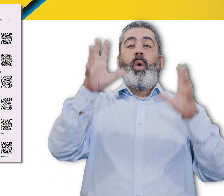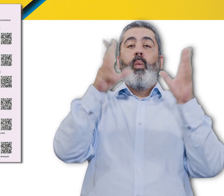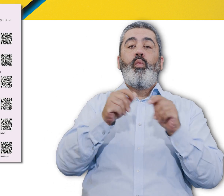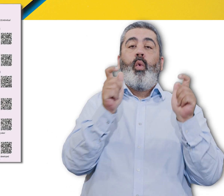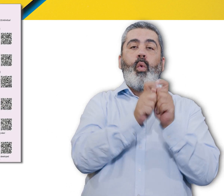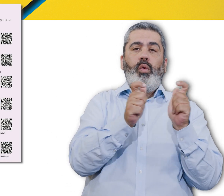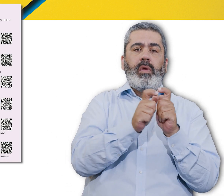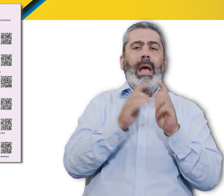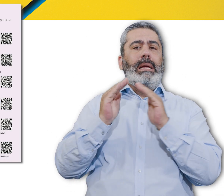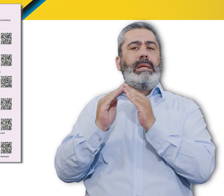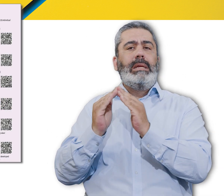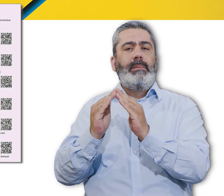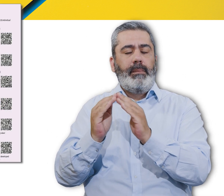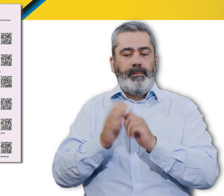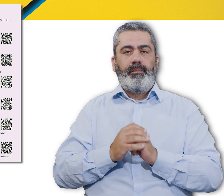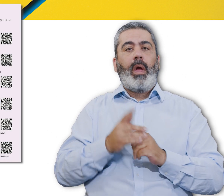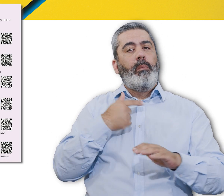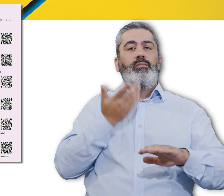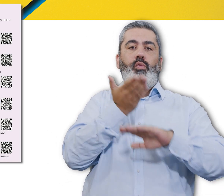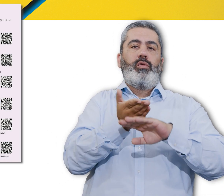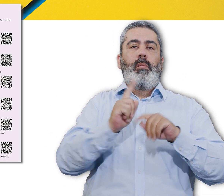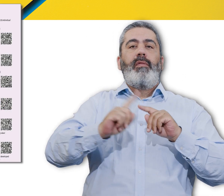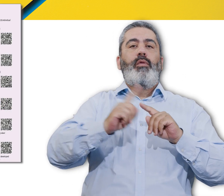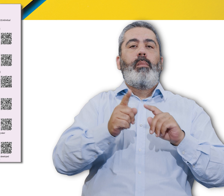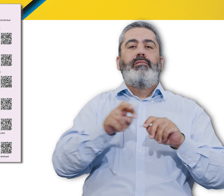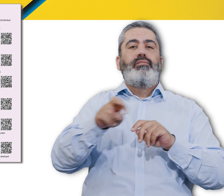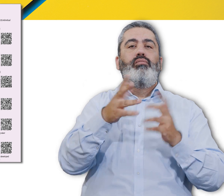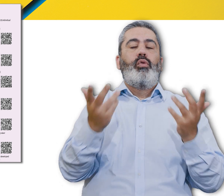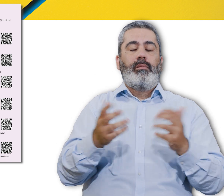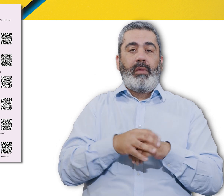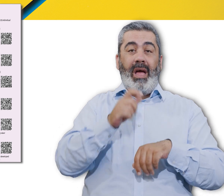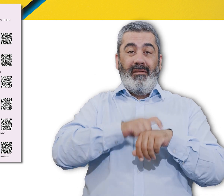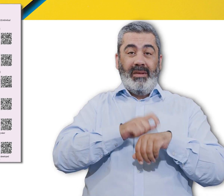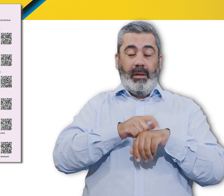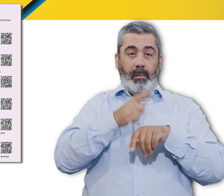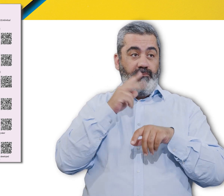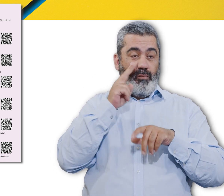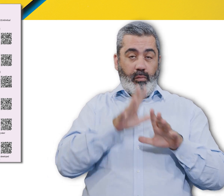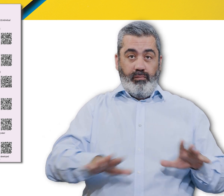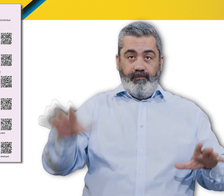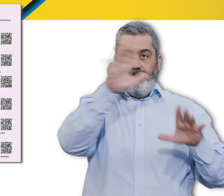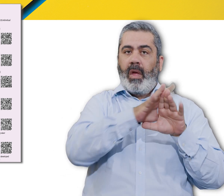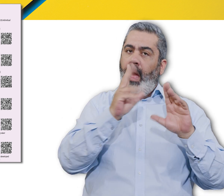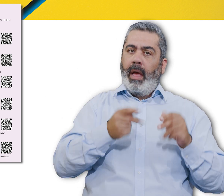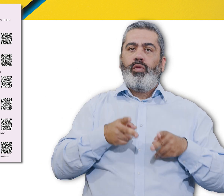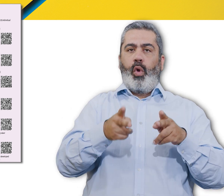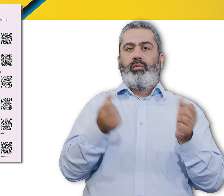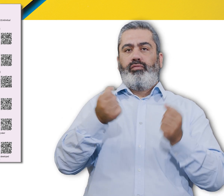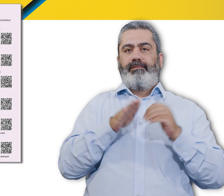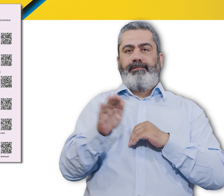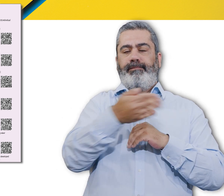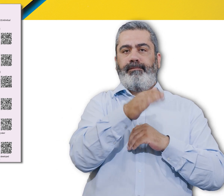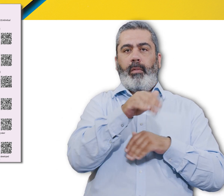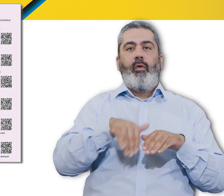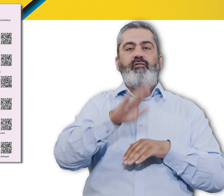Section: Villages and Settlements. Suggested routes. In this section, based on the existing road infrastructure